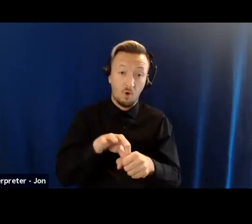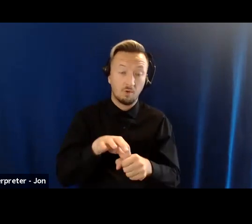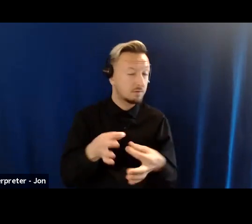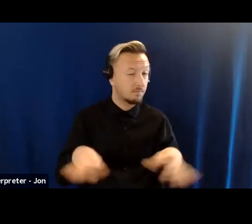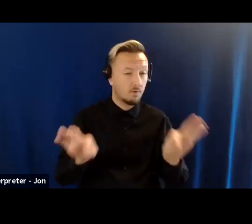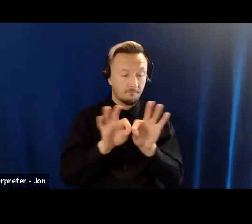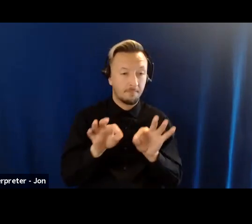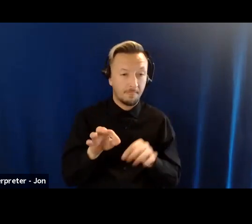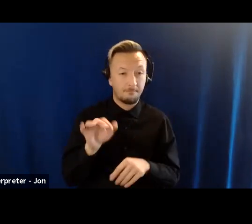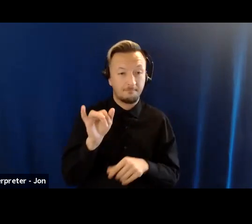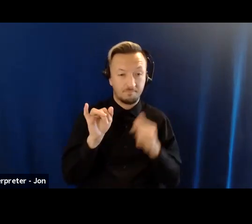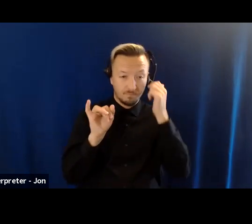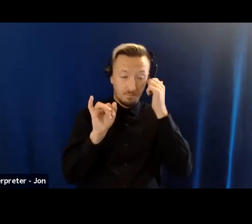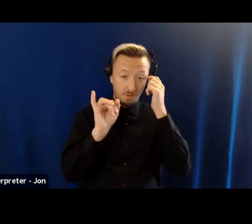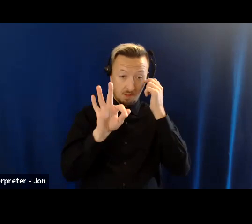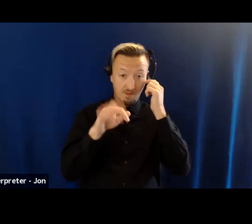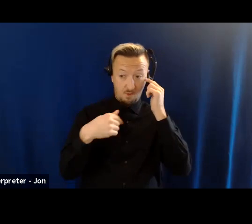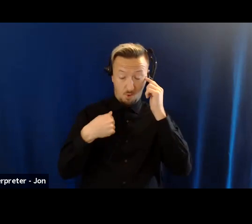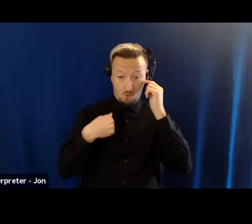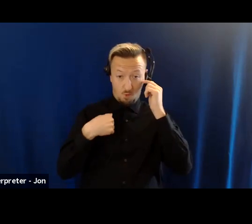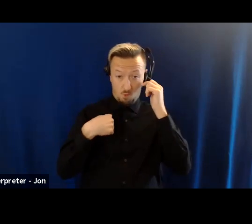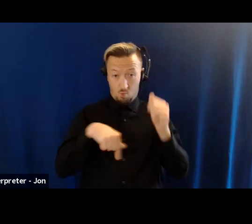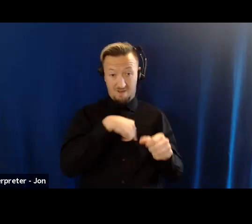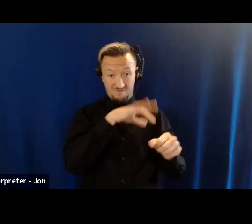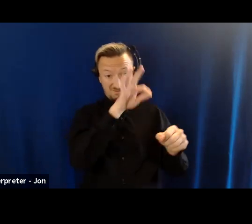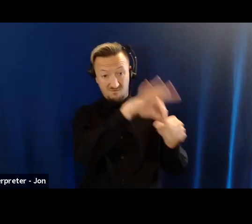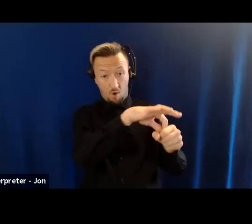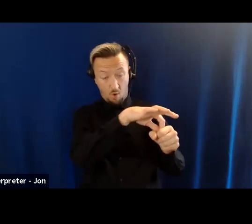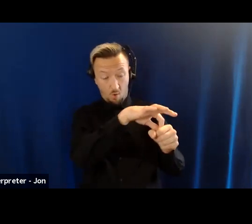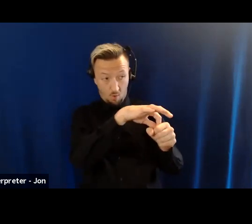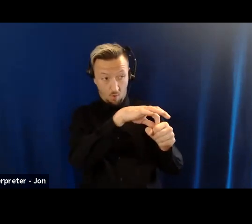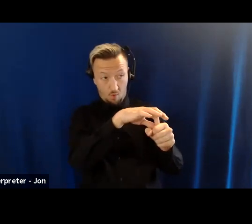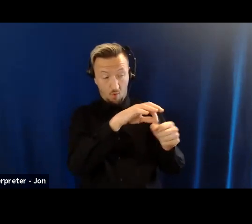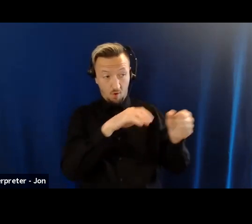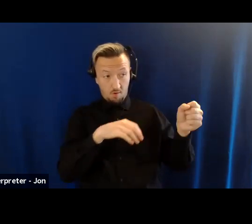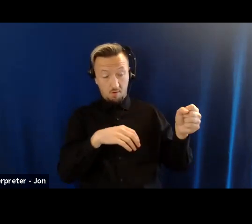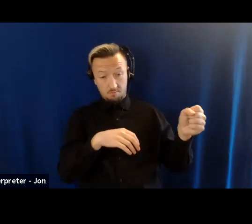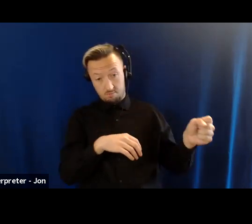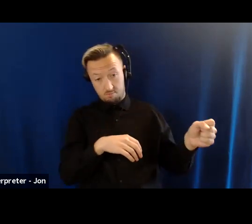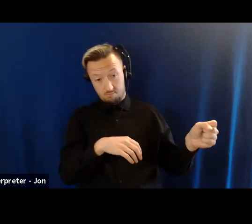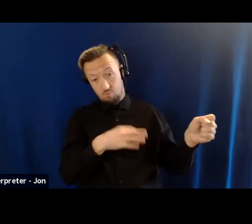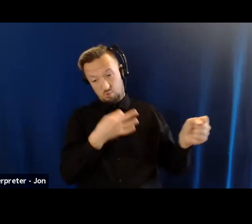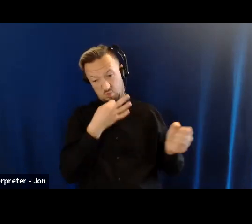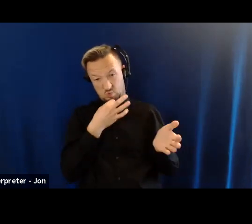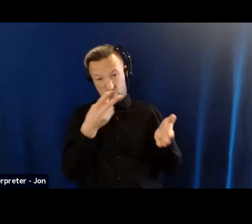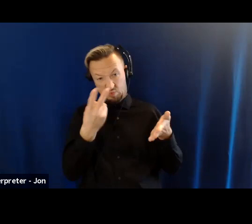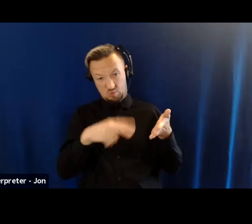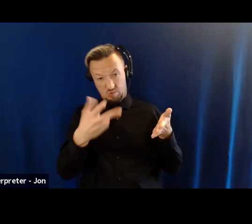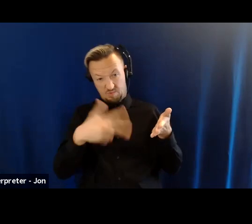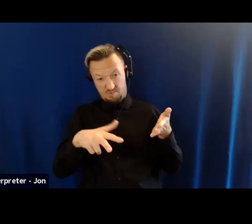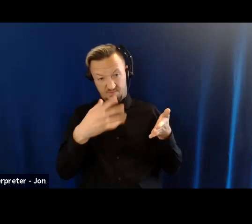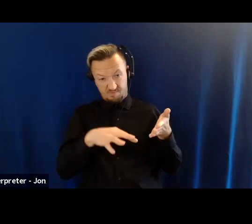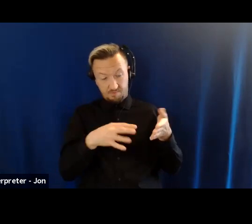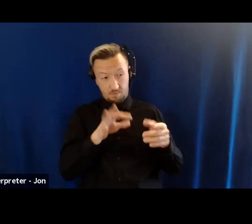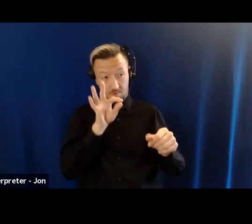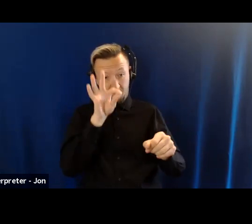if the folks that we are voting for in the next couple of weeks,